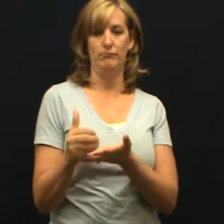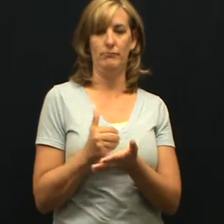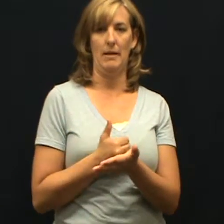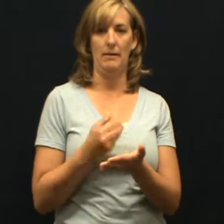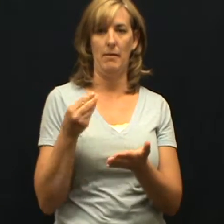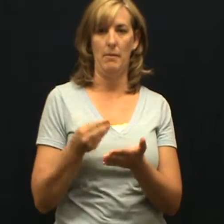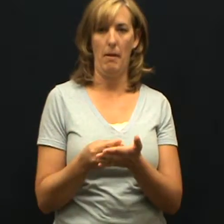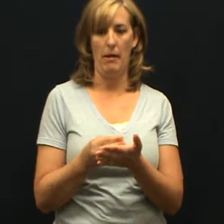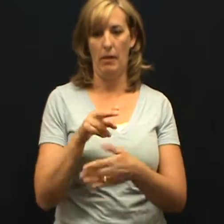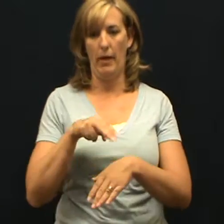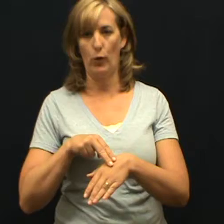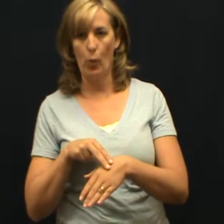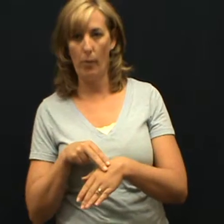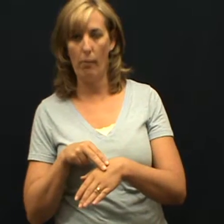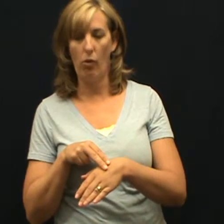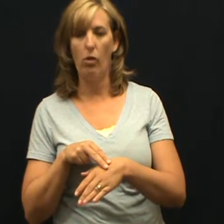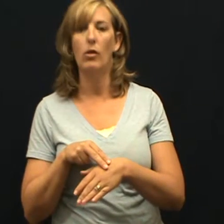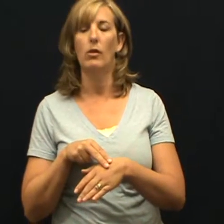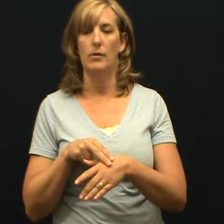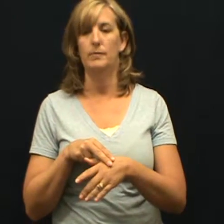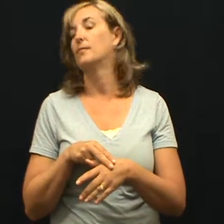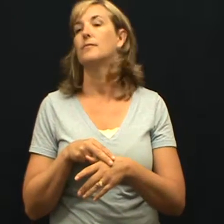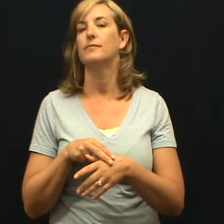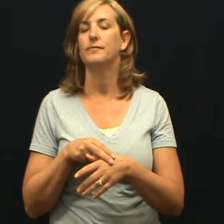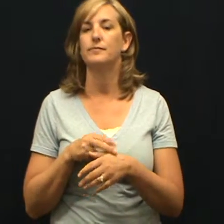would after you've reversed the write-off.